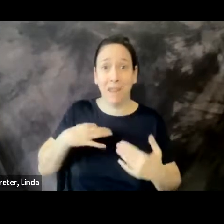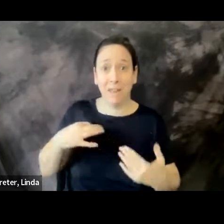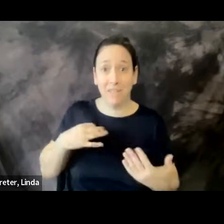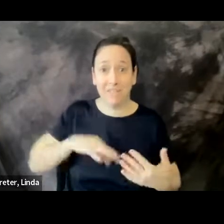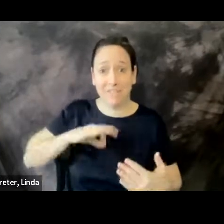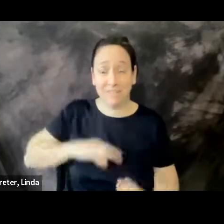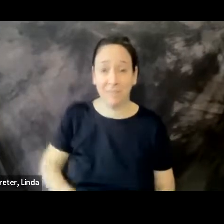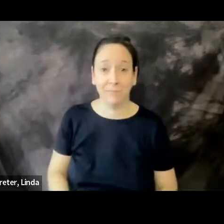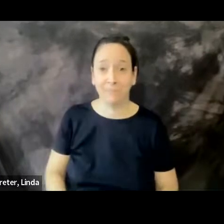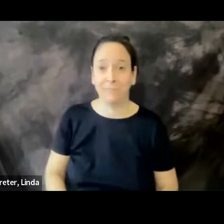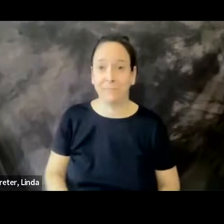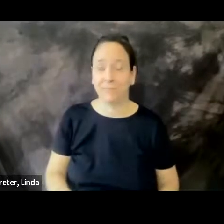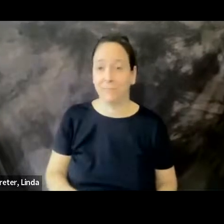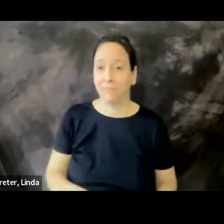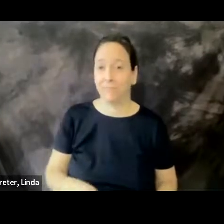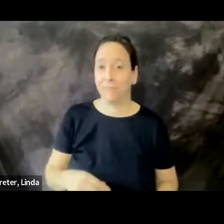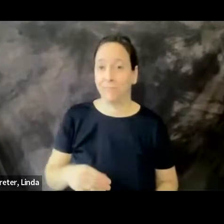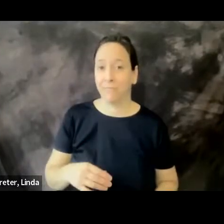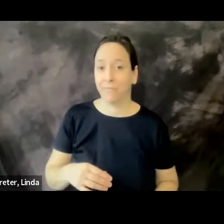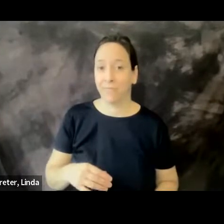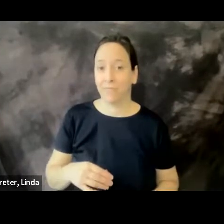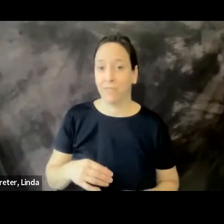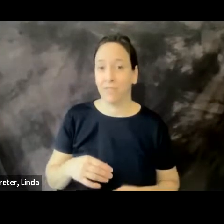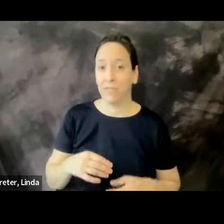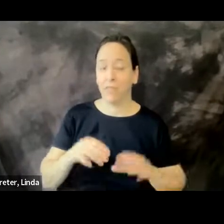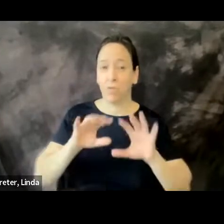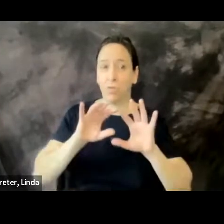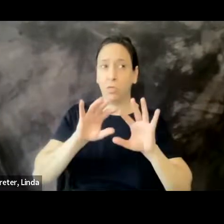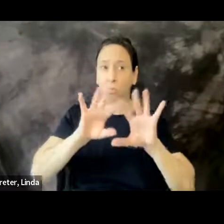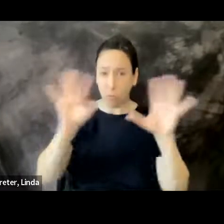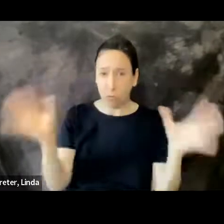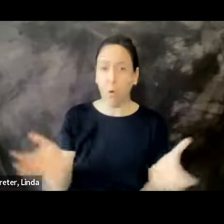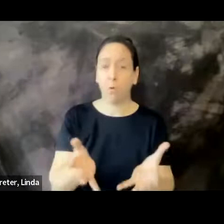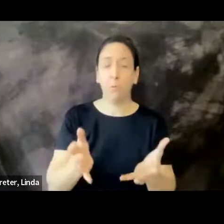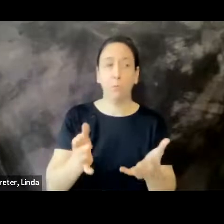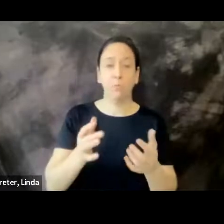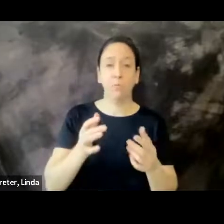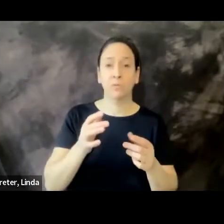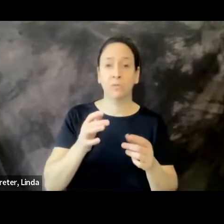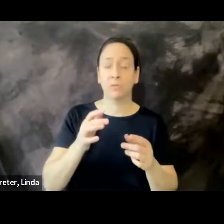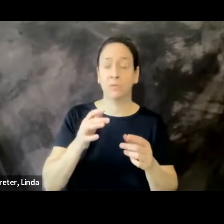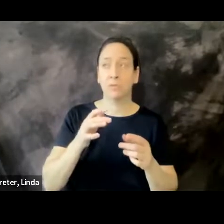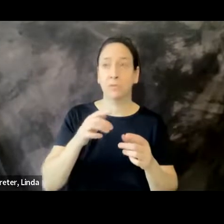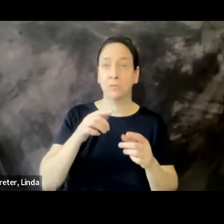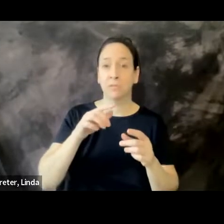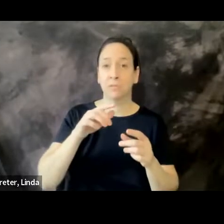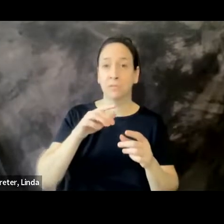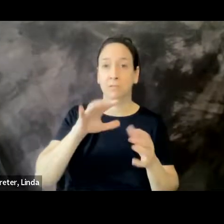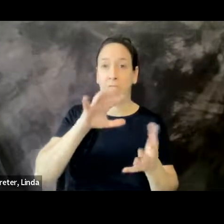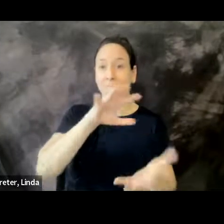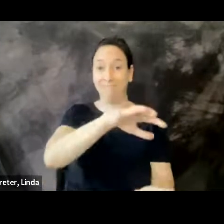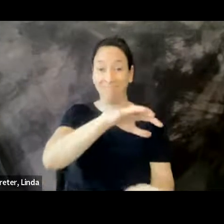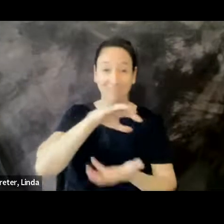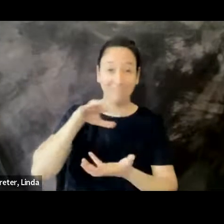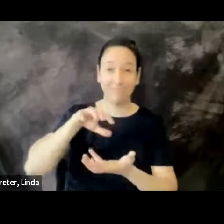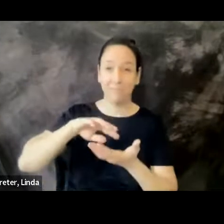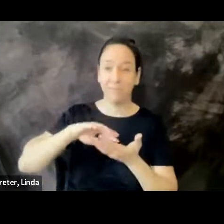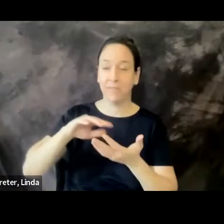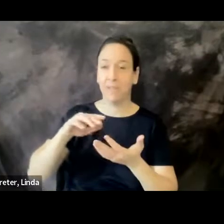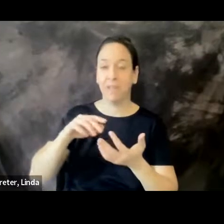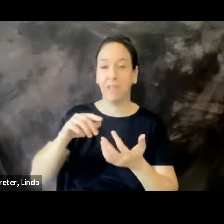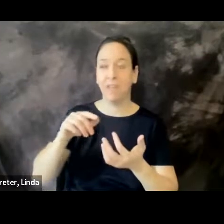All of these things become tools by which the carceral system recommends